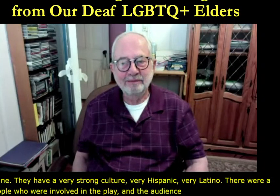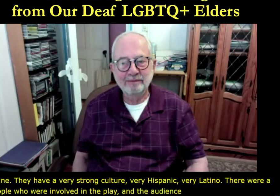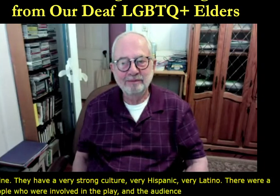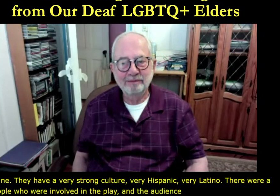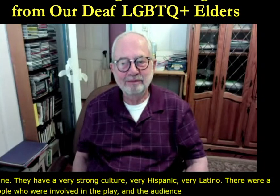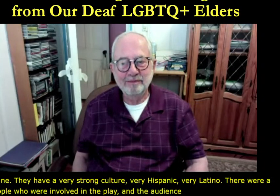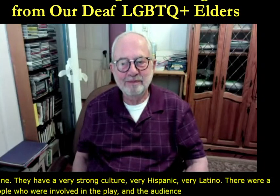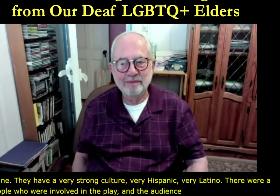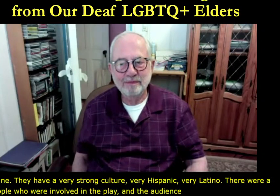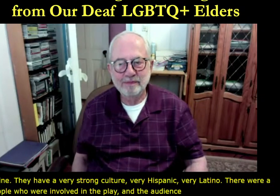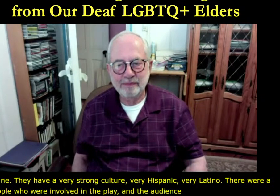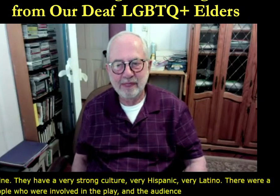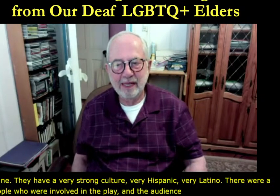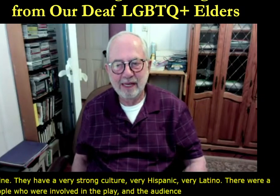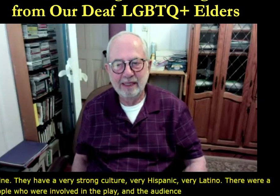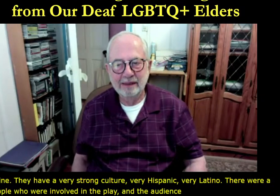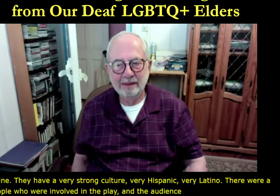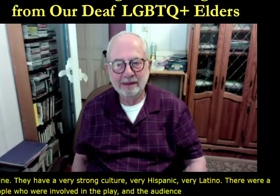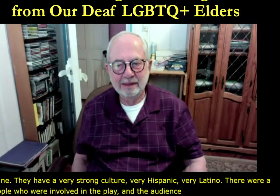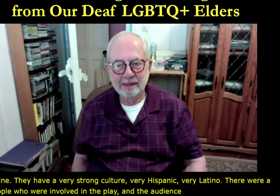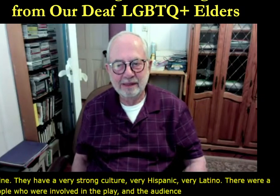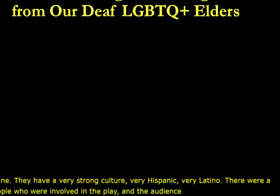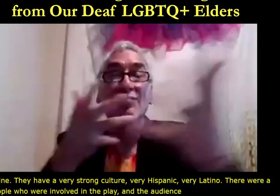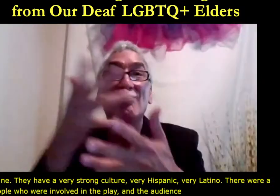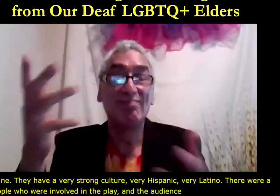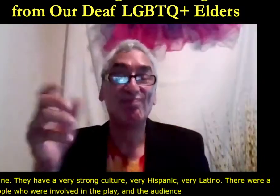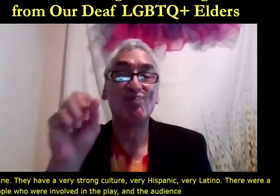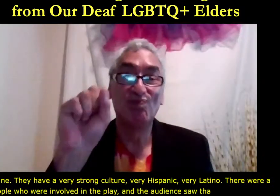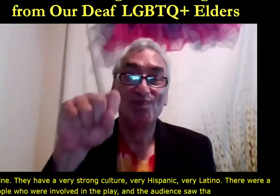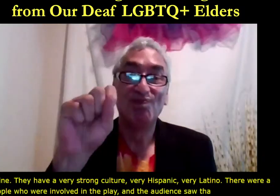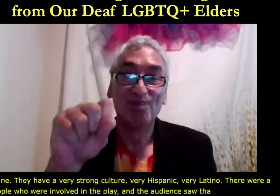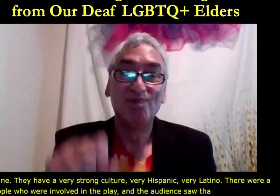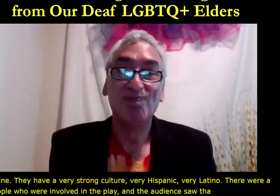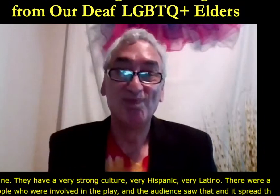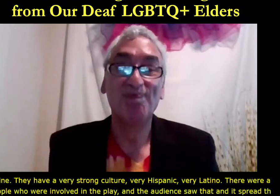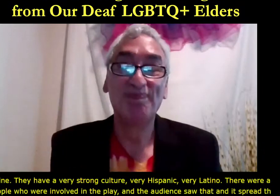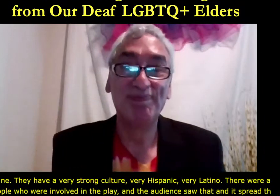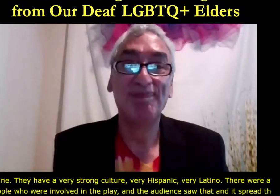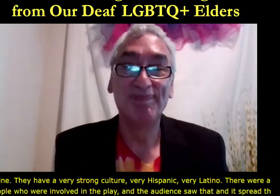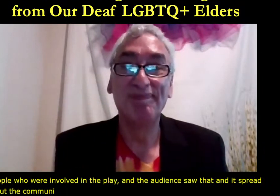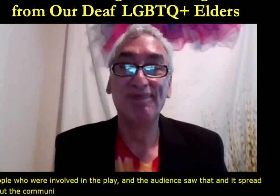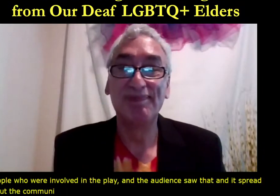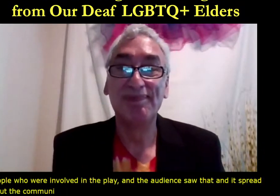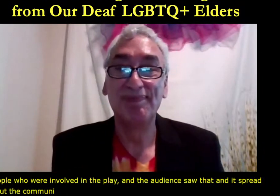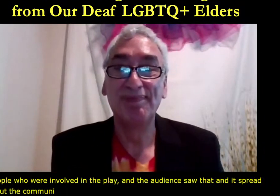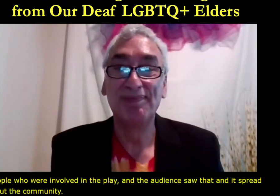community that's right parents can see the children in their plays and doing things you're right it's a very good point